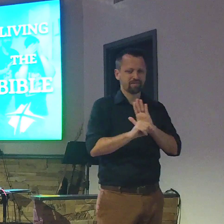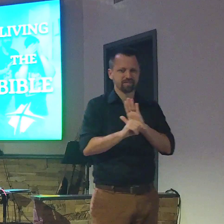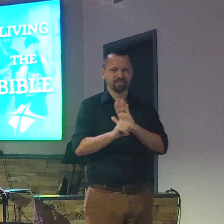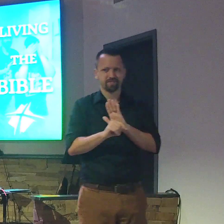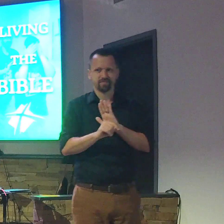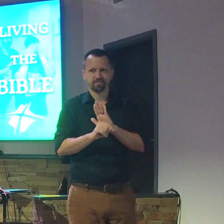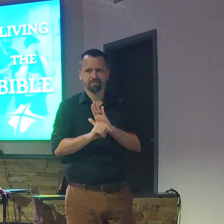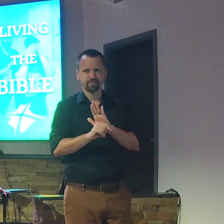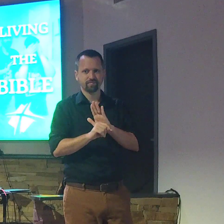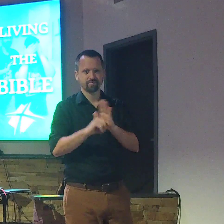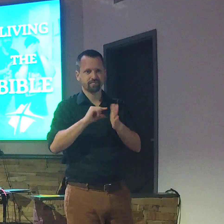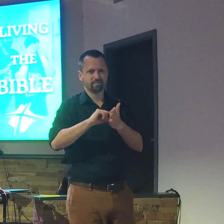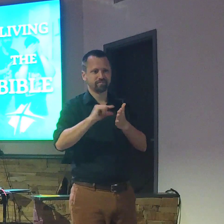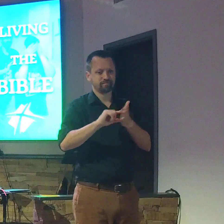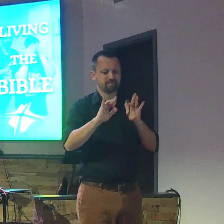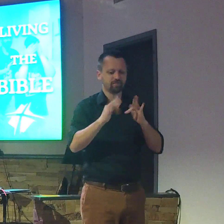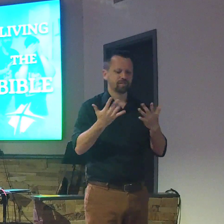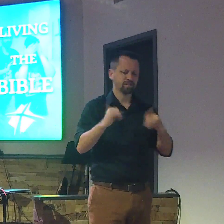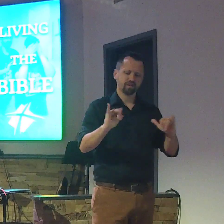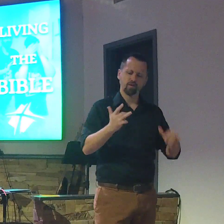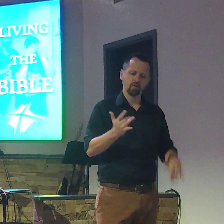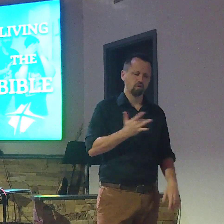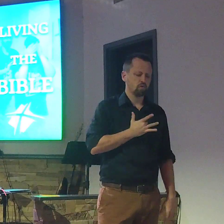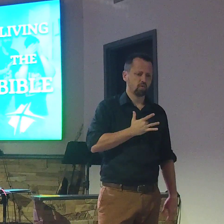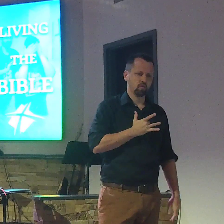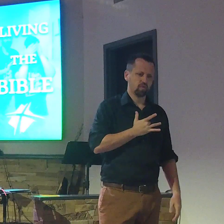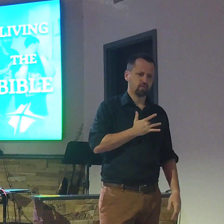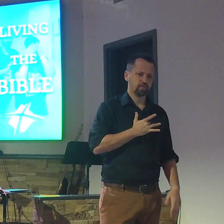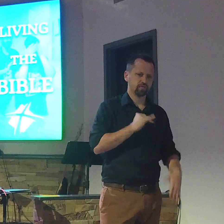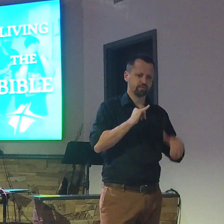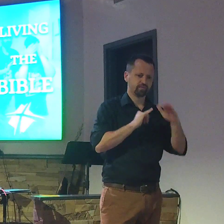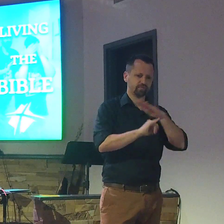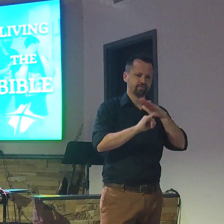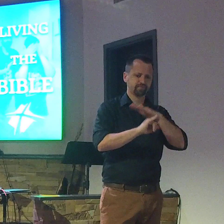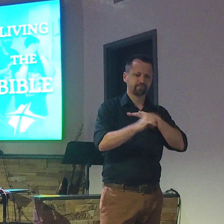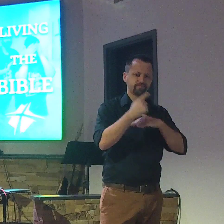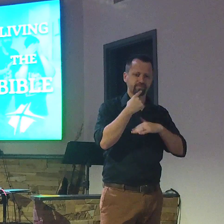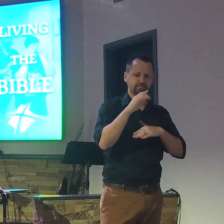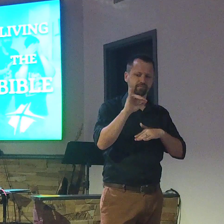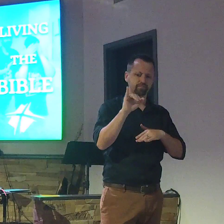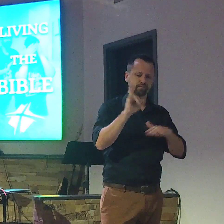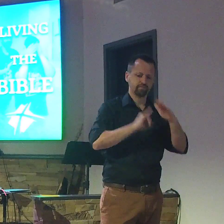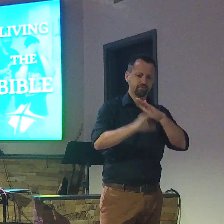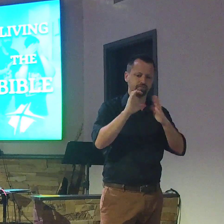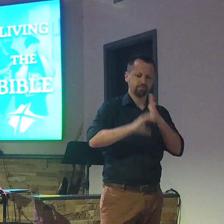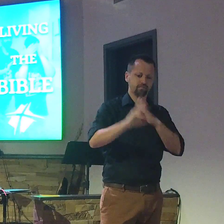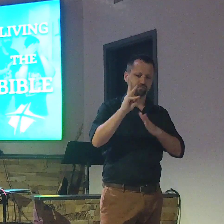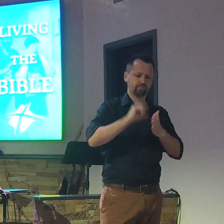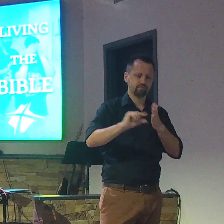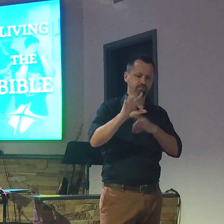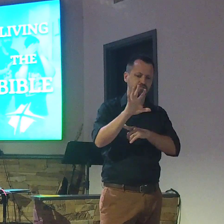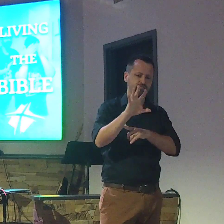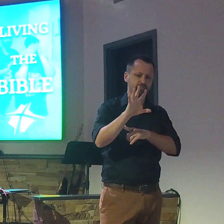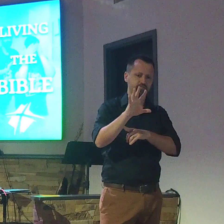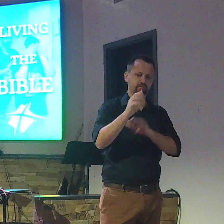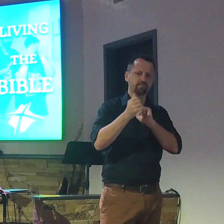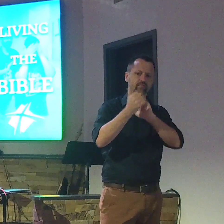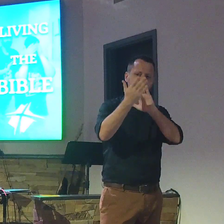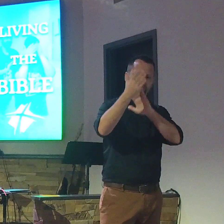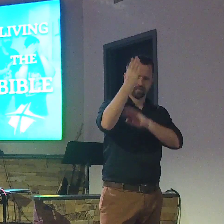this passage in Scripture still gets me. When Isaiah said these words in Isaiah 6:5, he was in the presence of